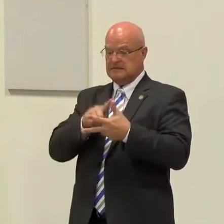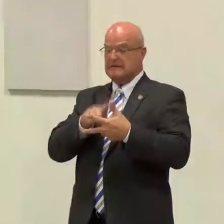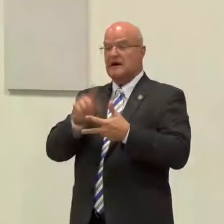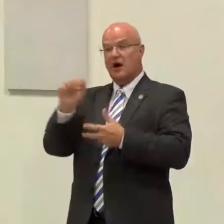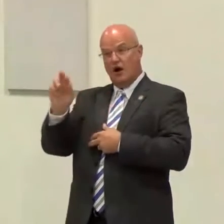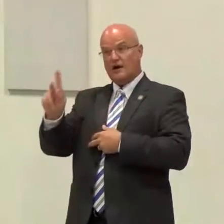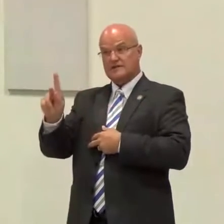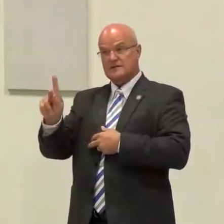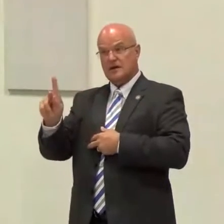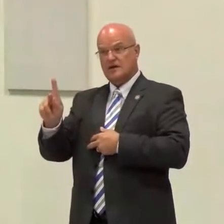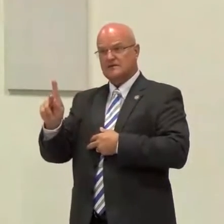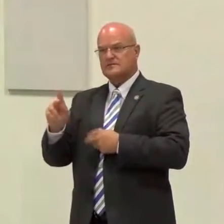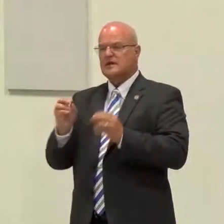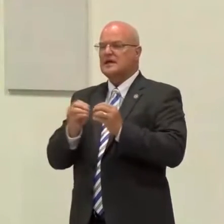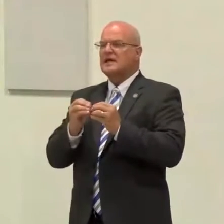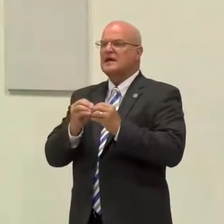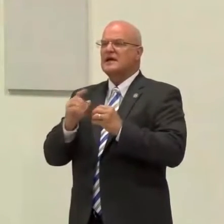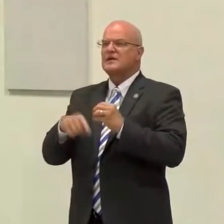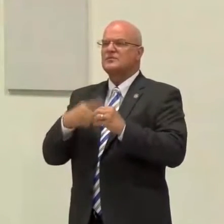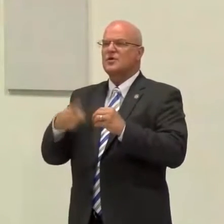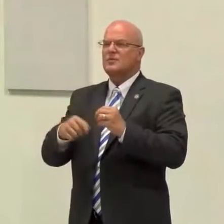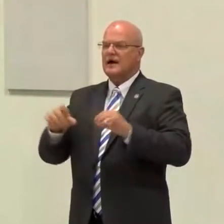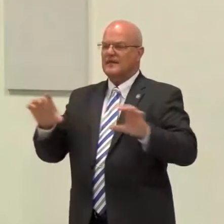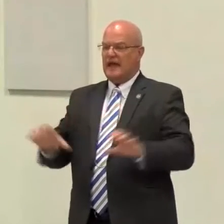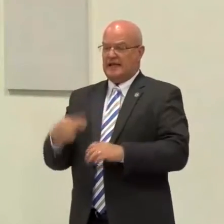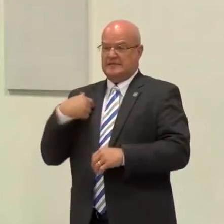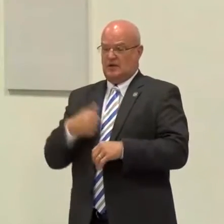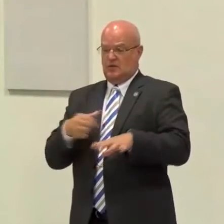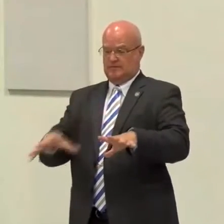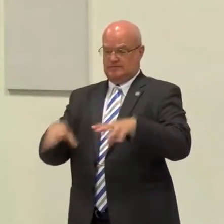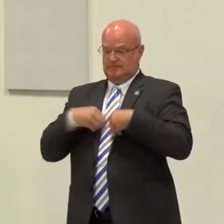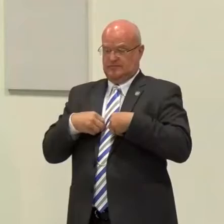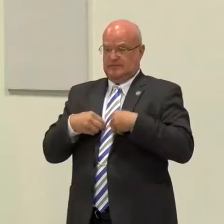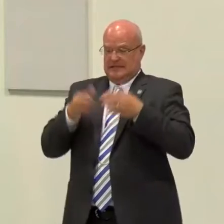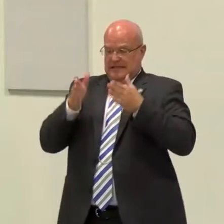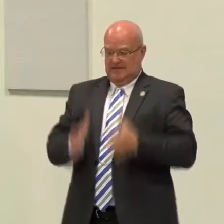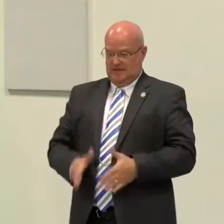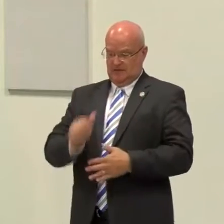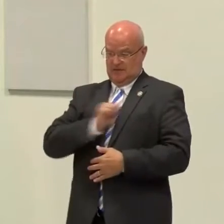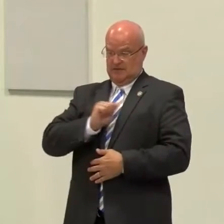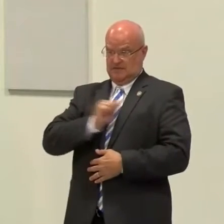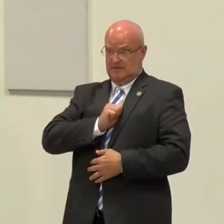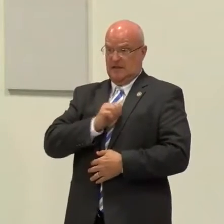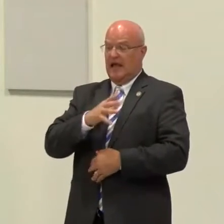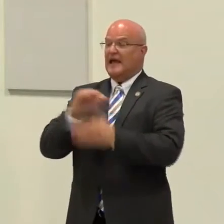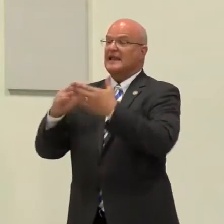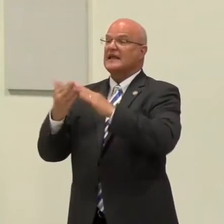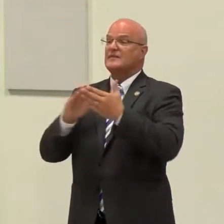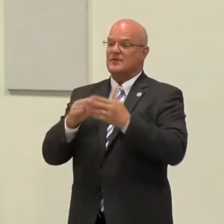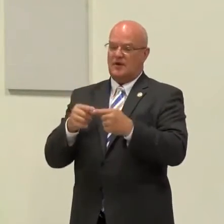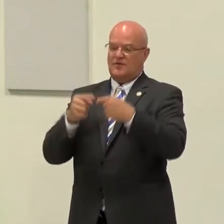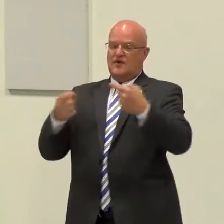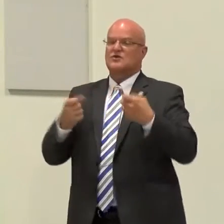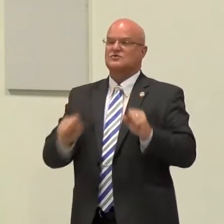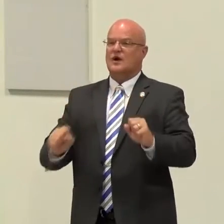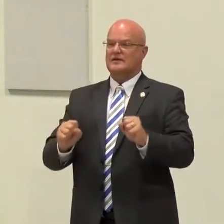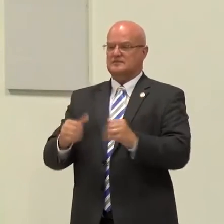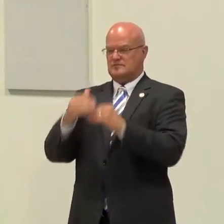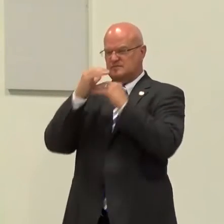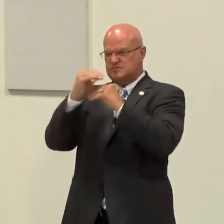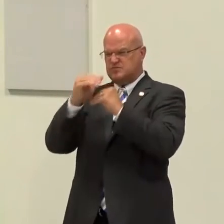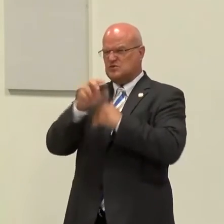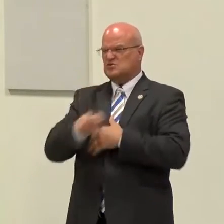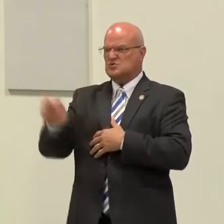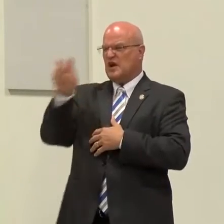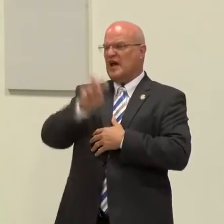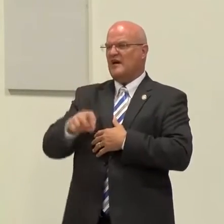So I think it's more about the actions that we take individually and a community versus trying to restrict the